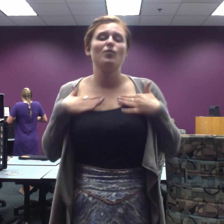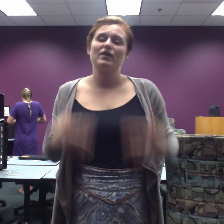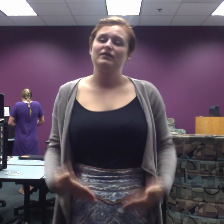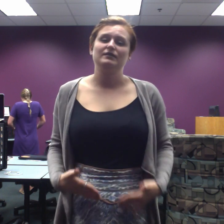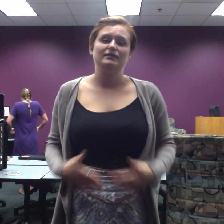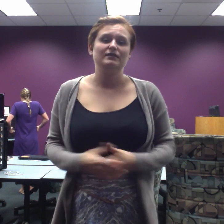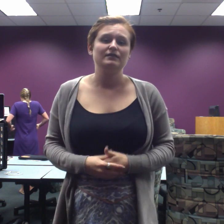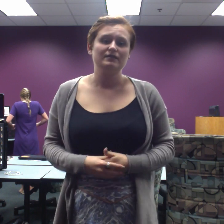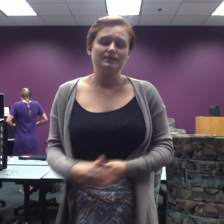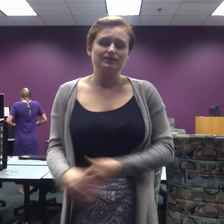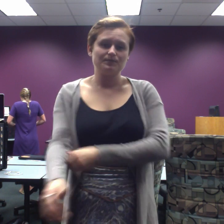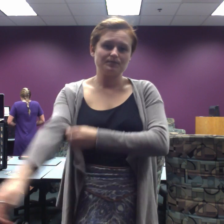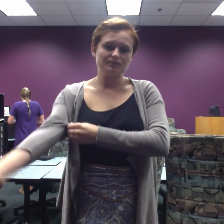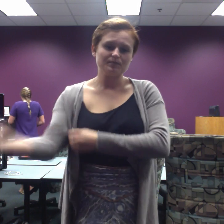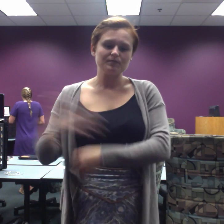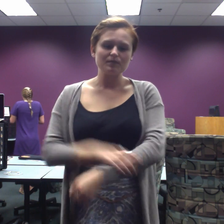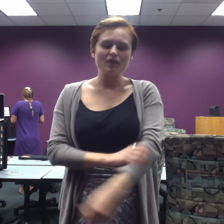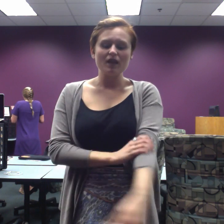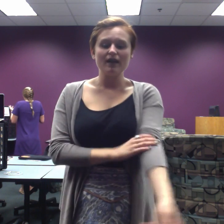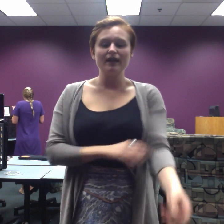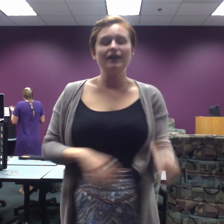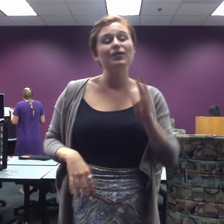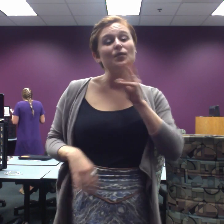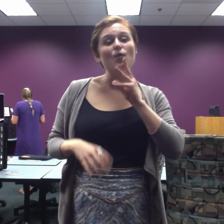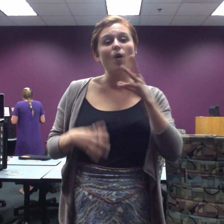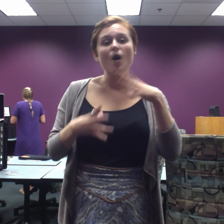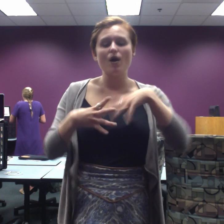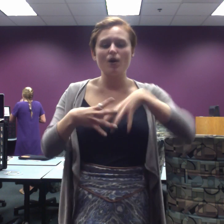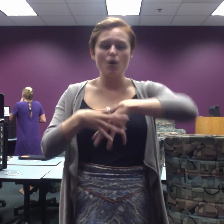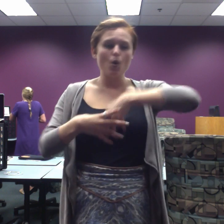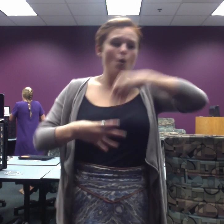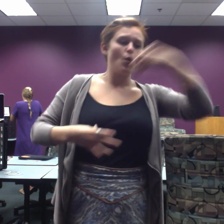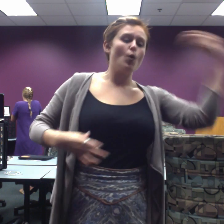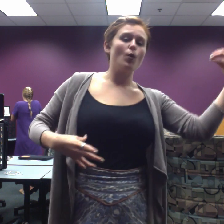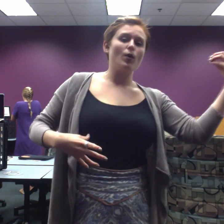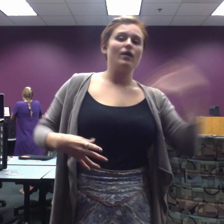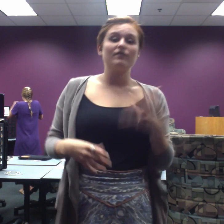is removed from the food at that point. So then the